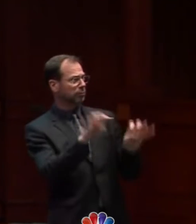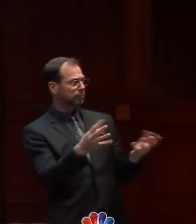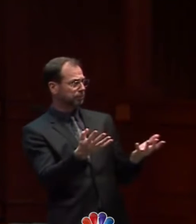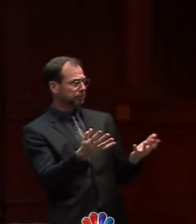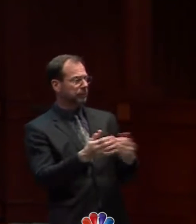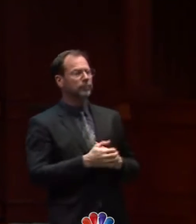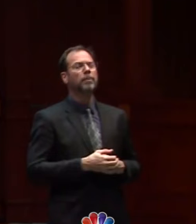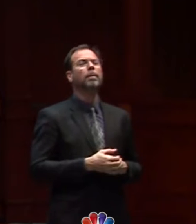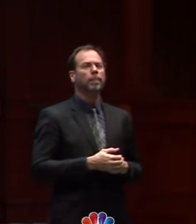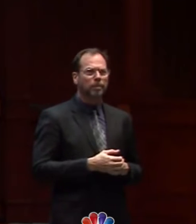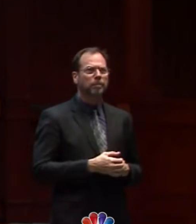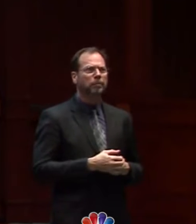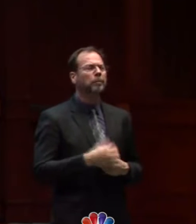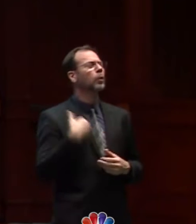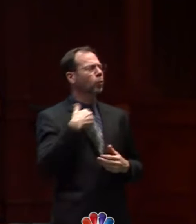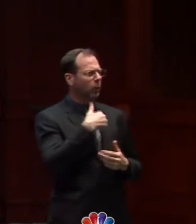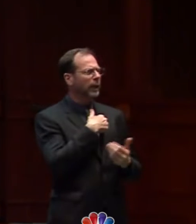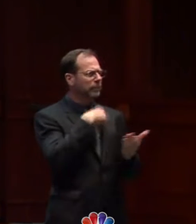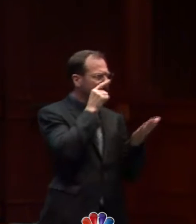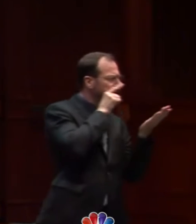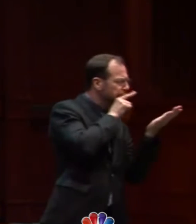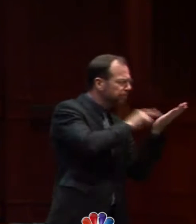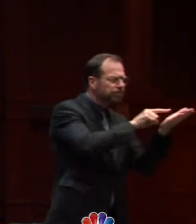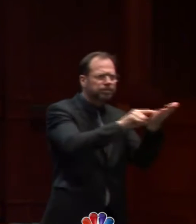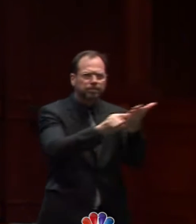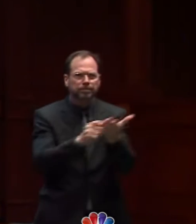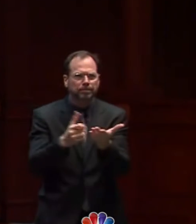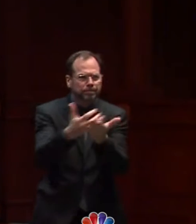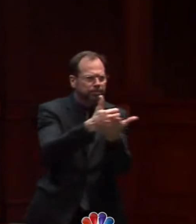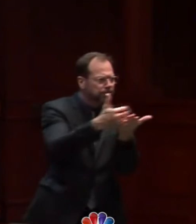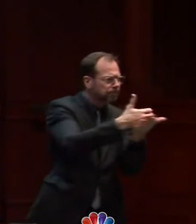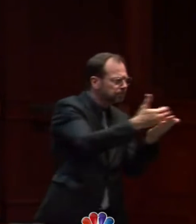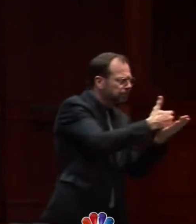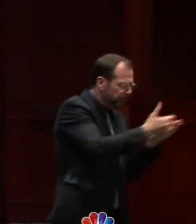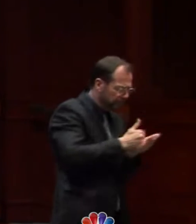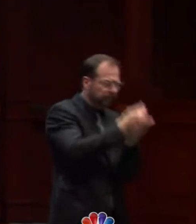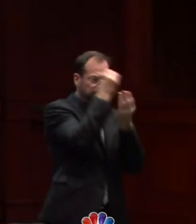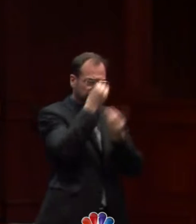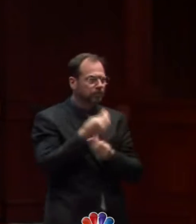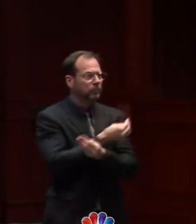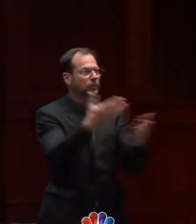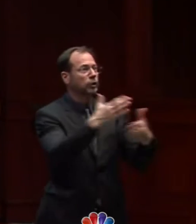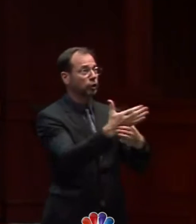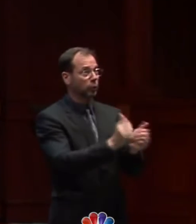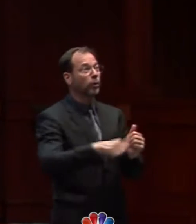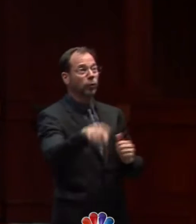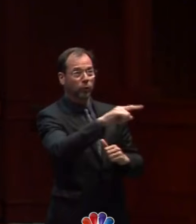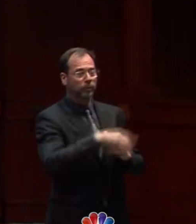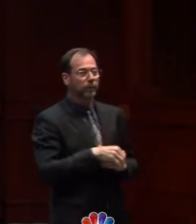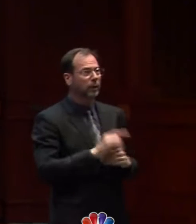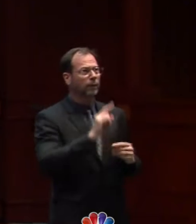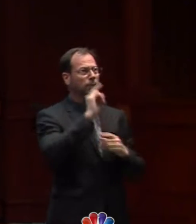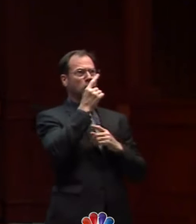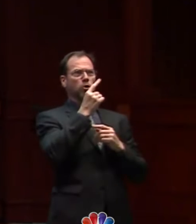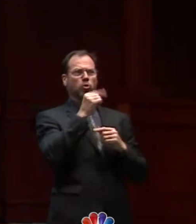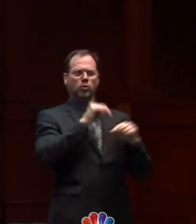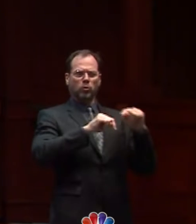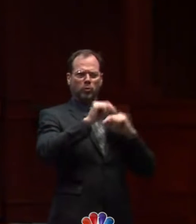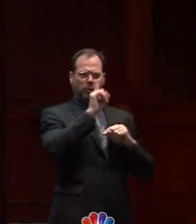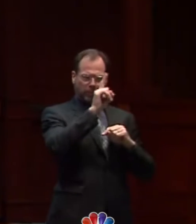have been working to compile all of that information, and we want to share it with you today. Before we do that, however, I